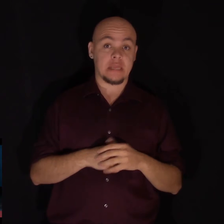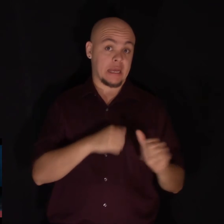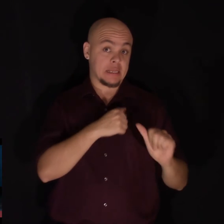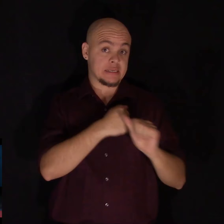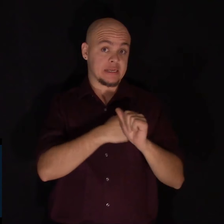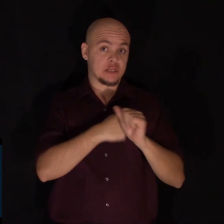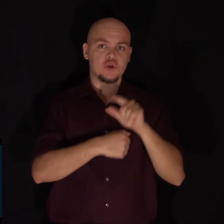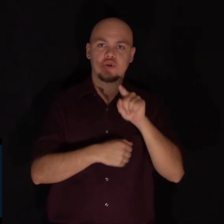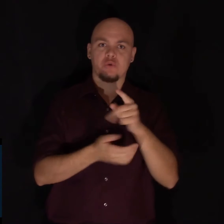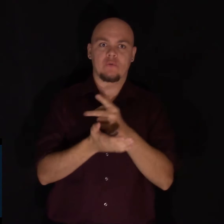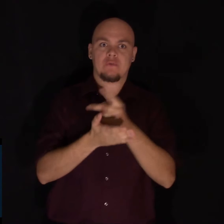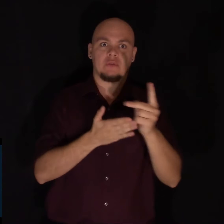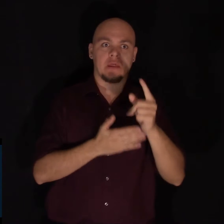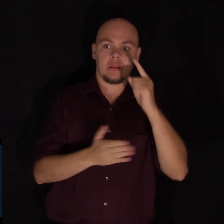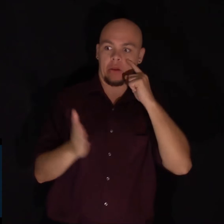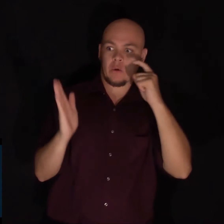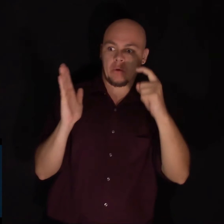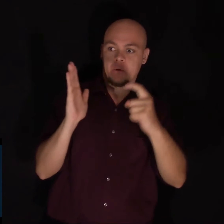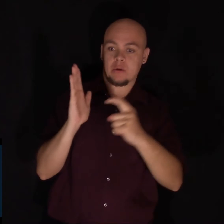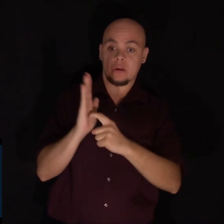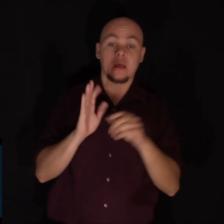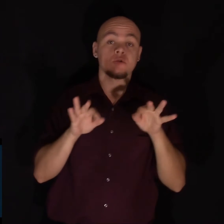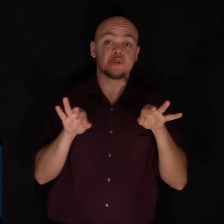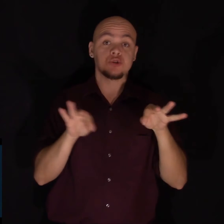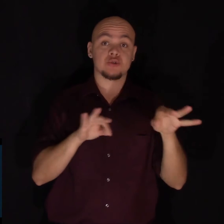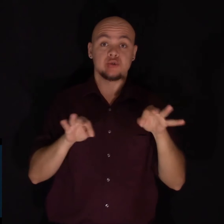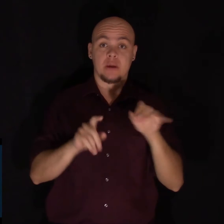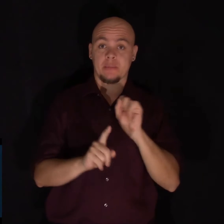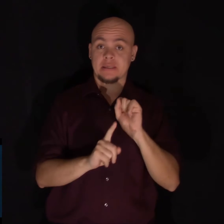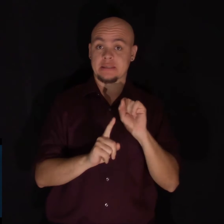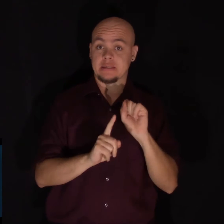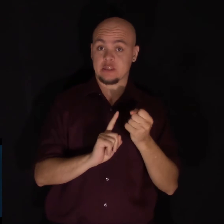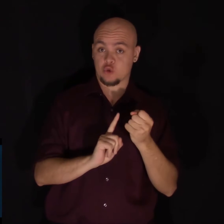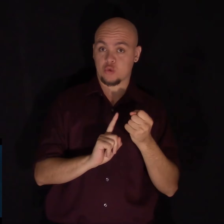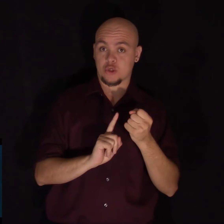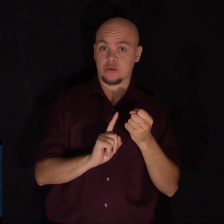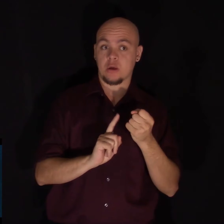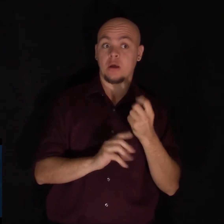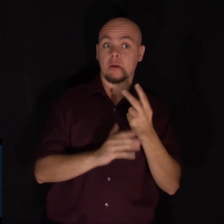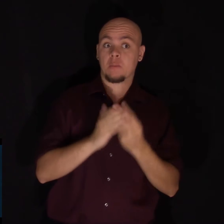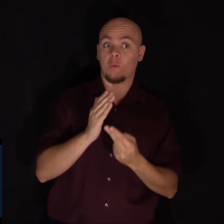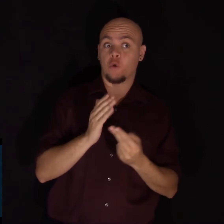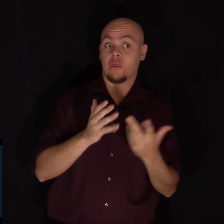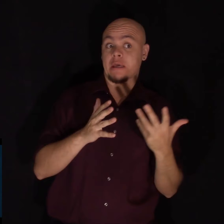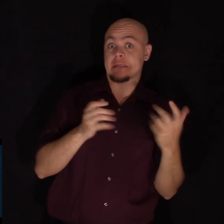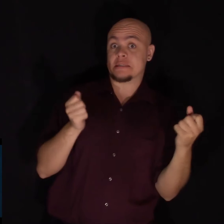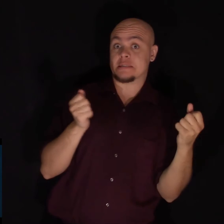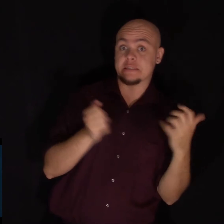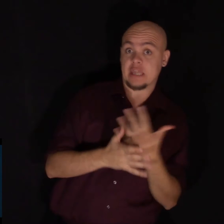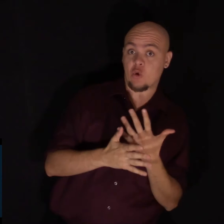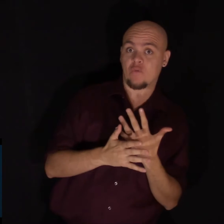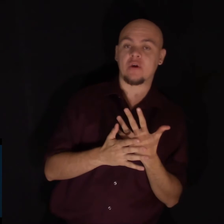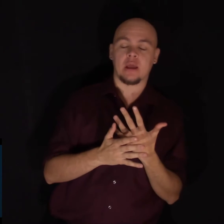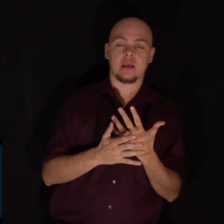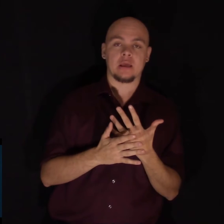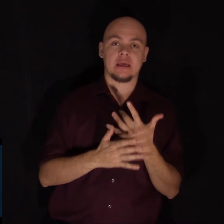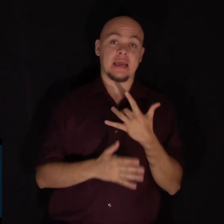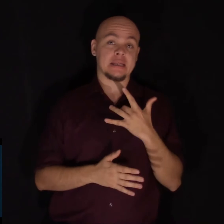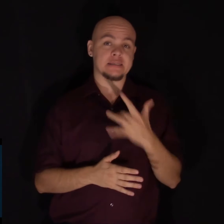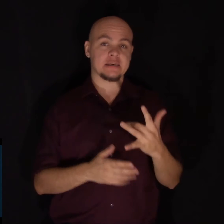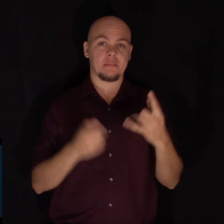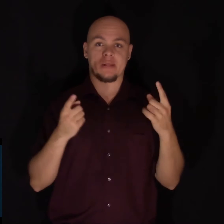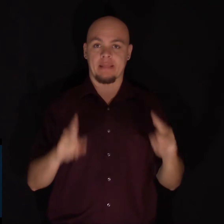danger. I'm going to describe a scenario that I think is both terrifying and likely to